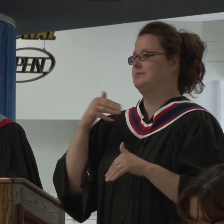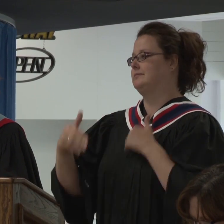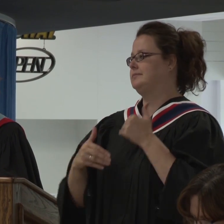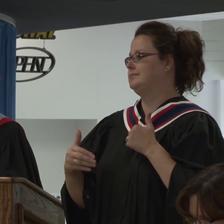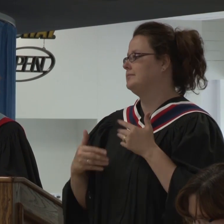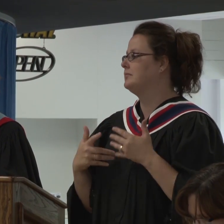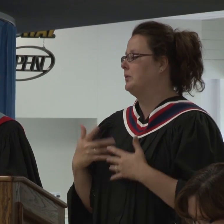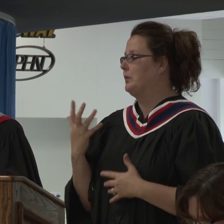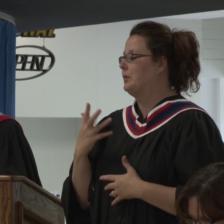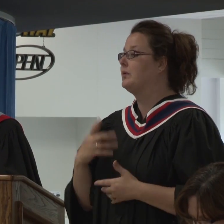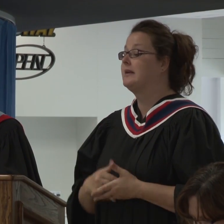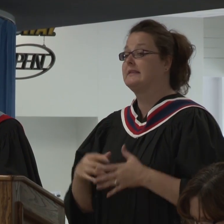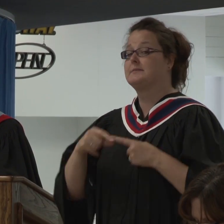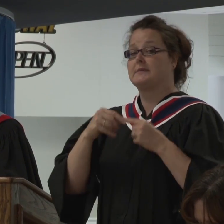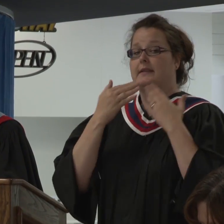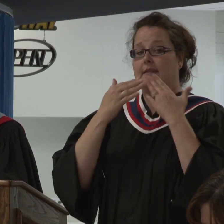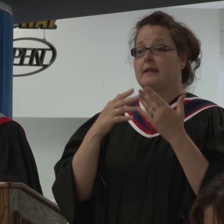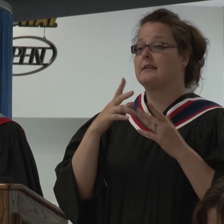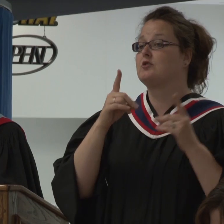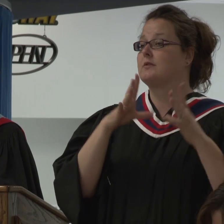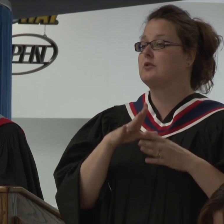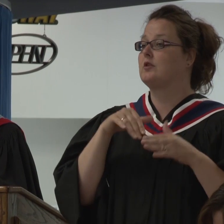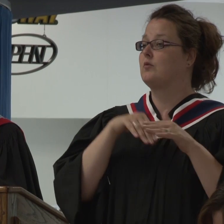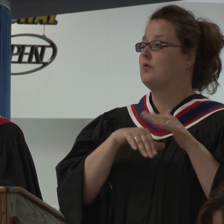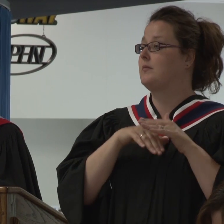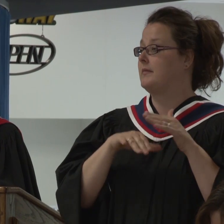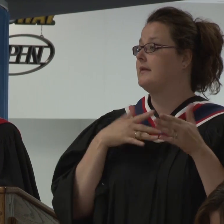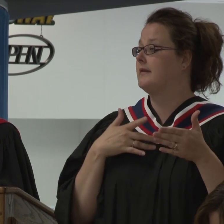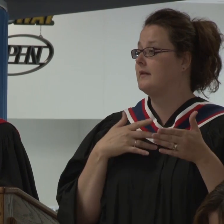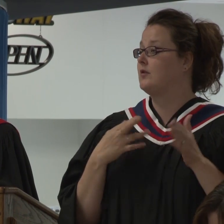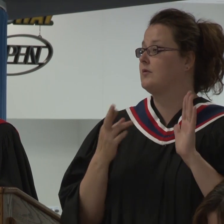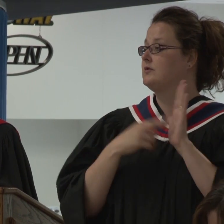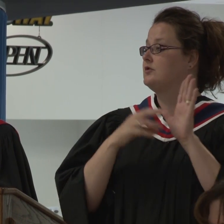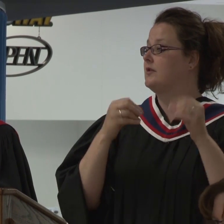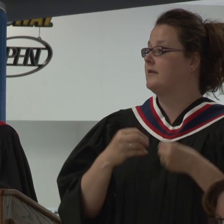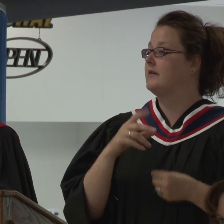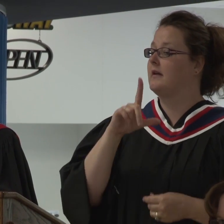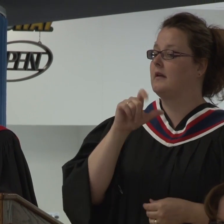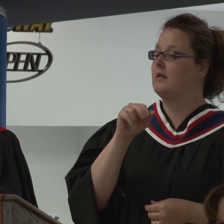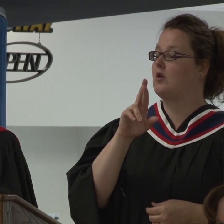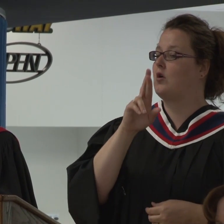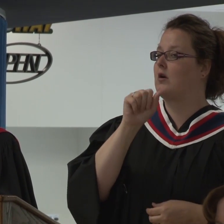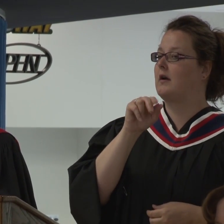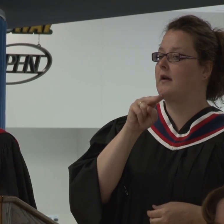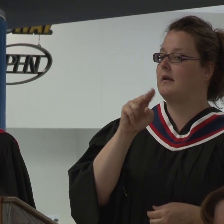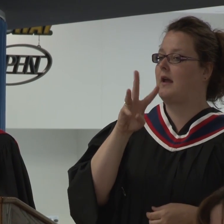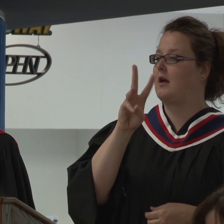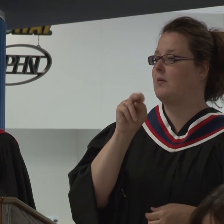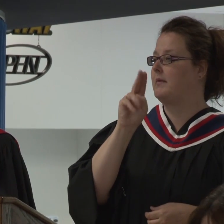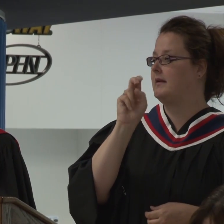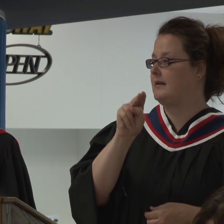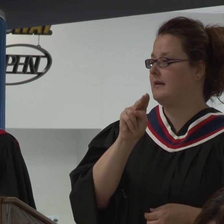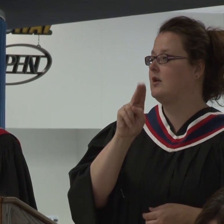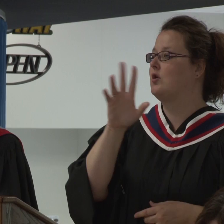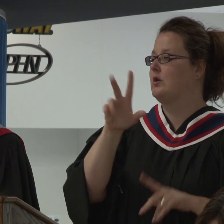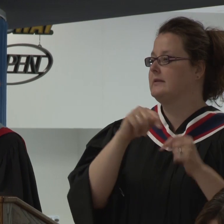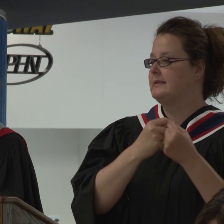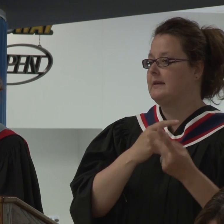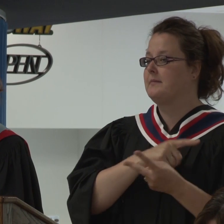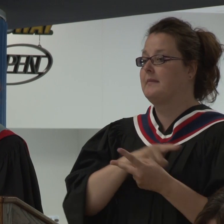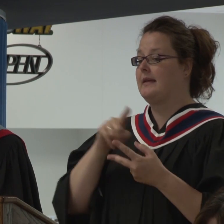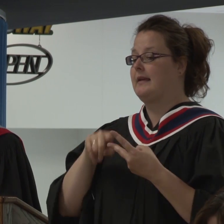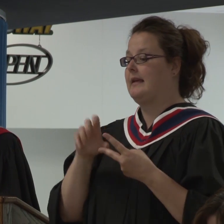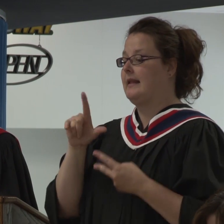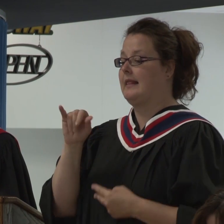involved. Special thanks to our Director of Enrollment Services and Registrar, Laura Nauman, and her team, Elaine Wilkinson and